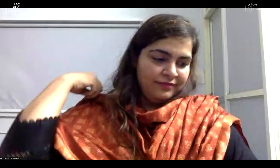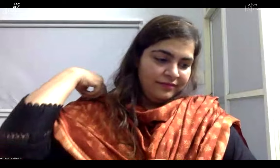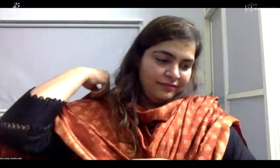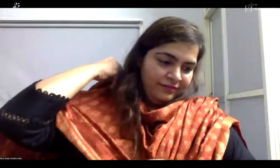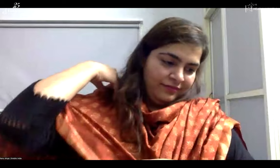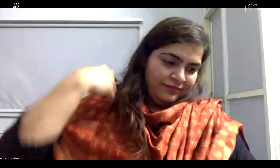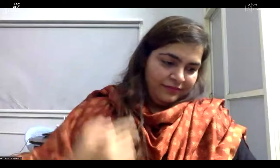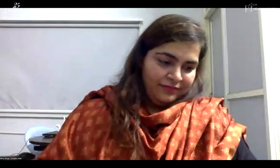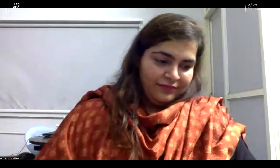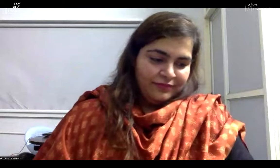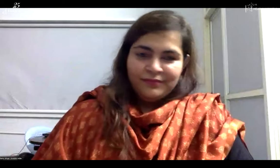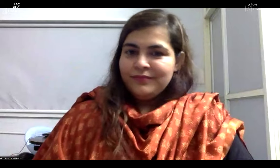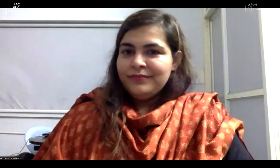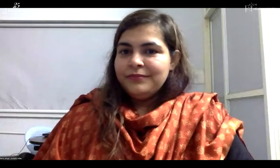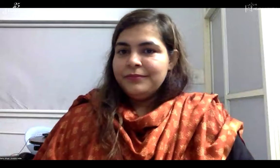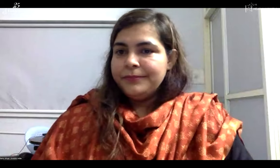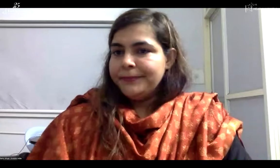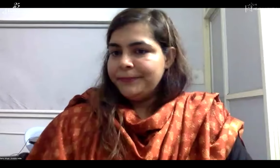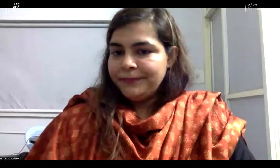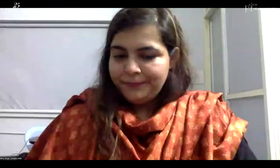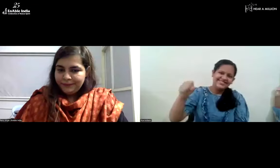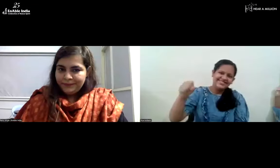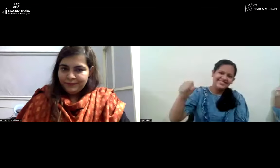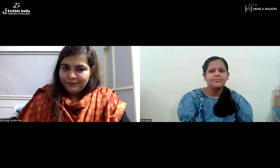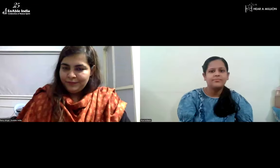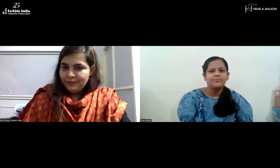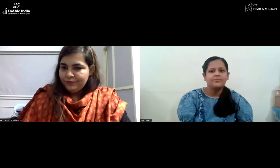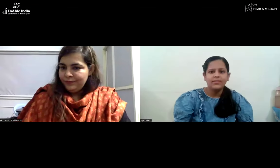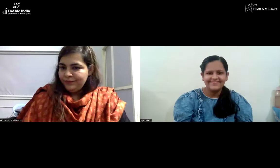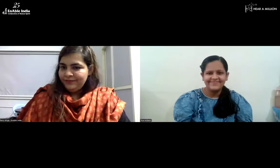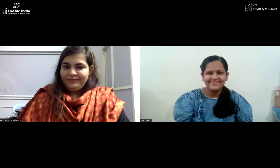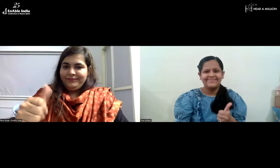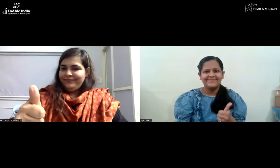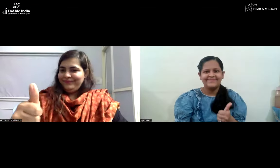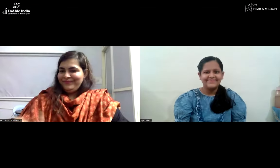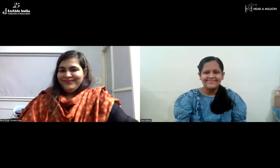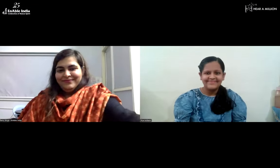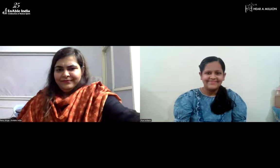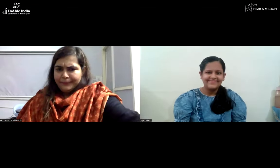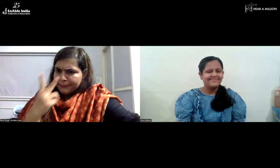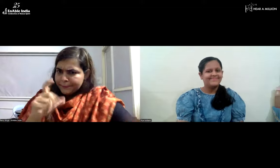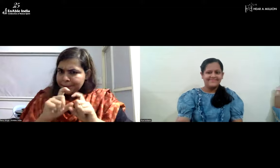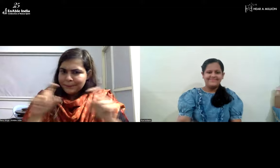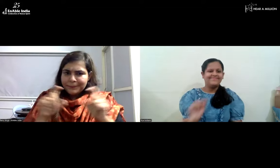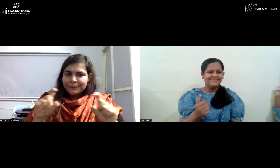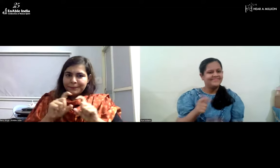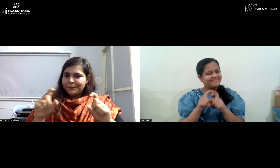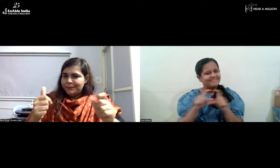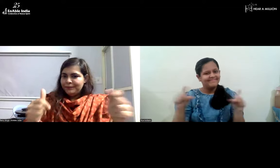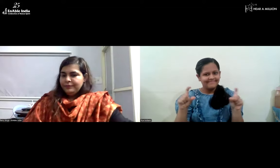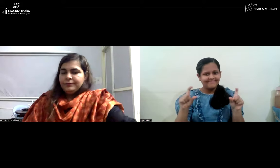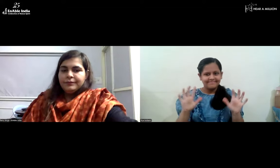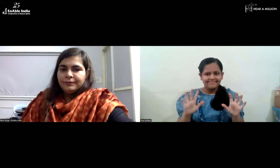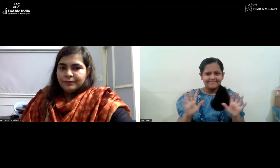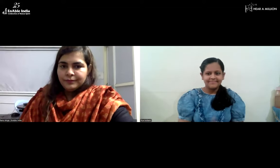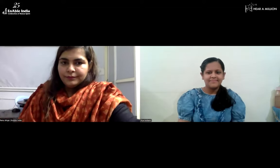would love to be Oh, you a dog. like dogs. And at Happy Hand School also we have dogs here. Which color? So there are three dogs. One is white. The